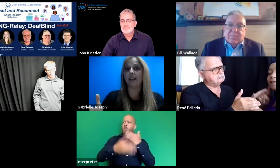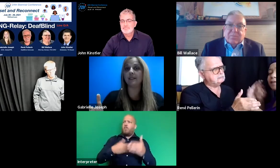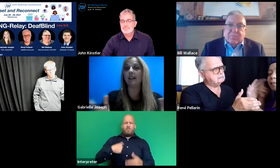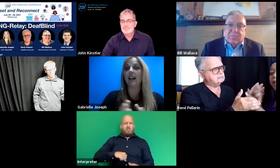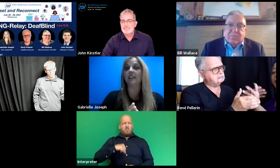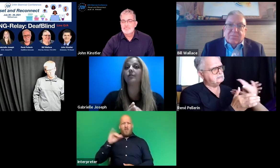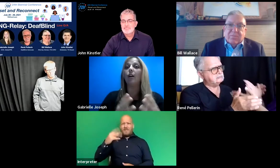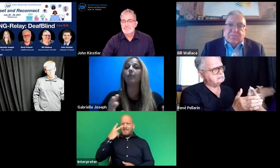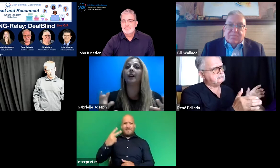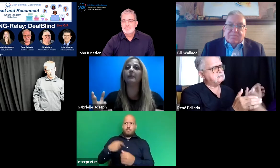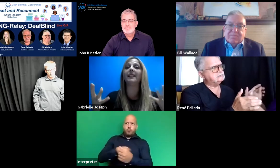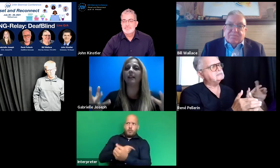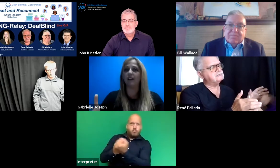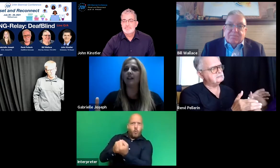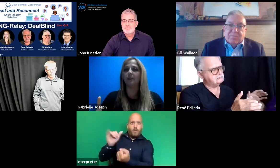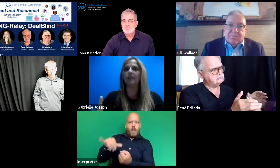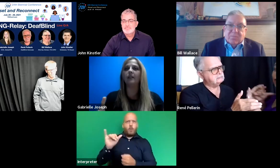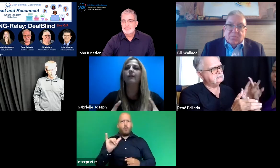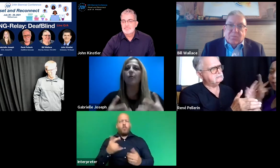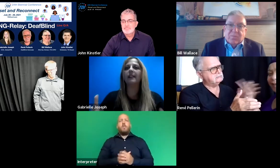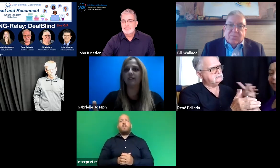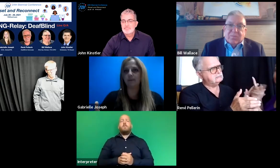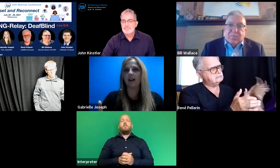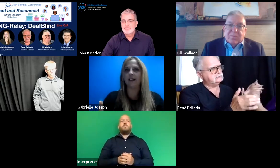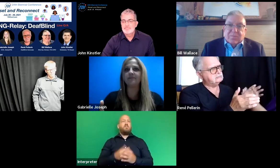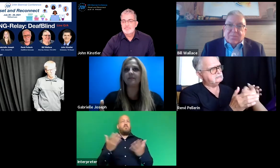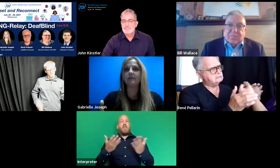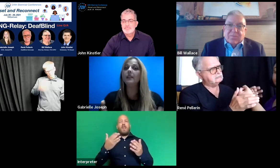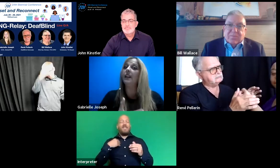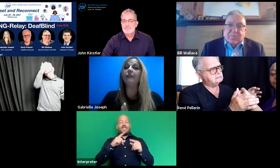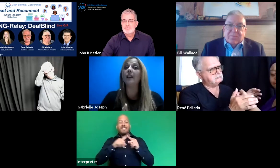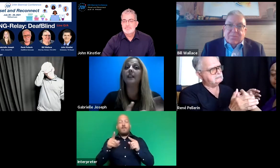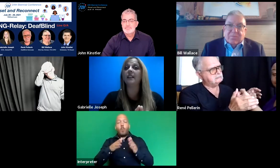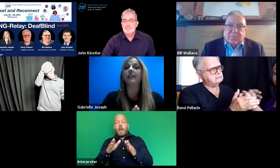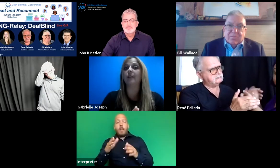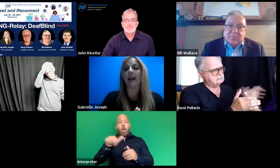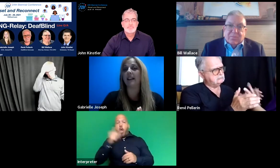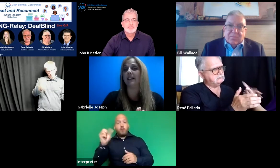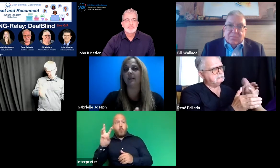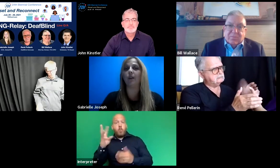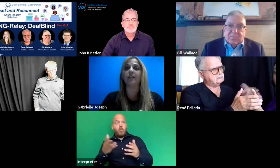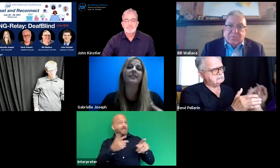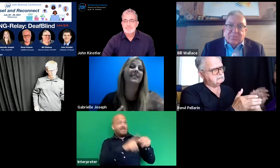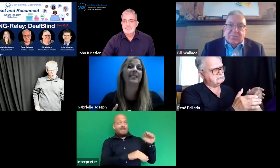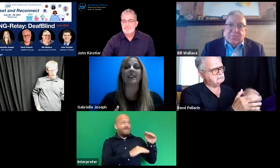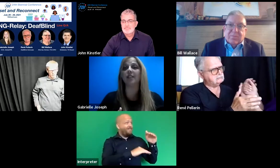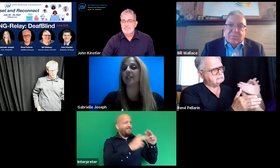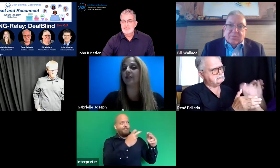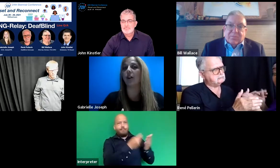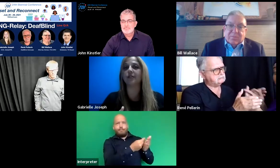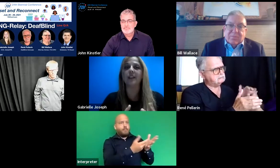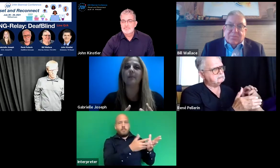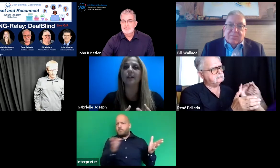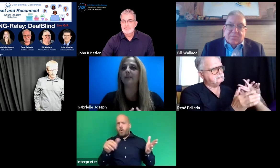alternative ways that software can be developed for deafblind and funded in a different mechanism, whether it's an